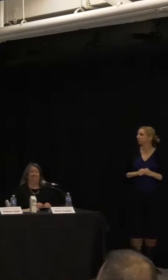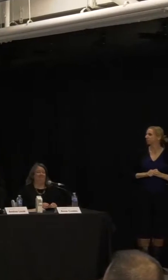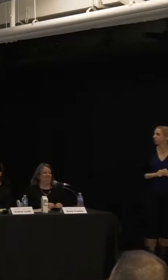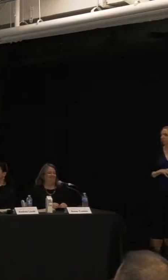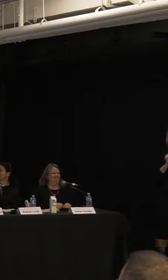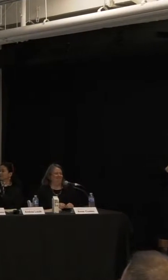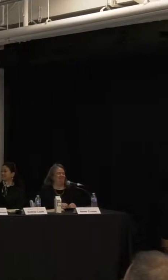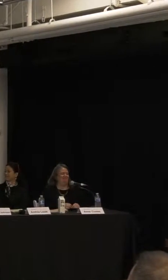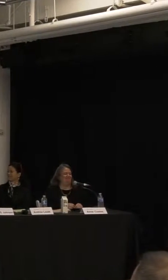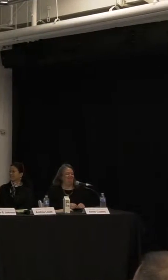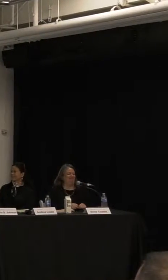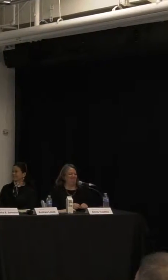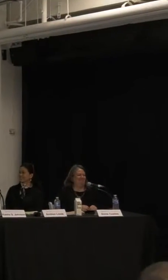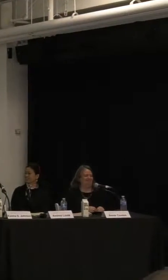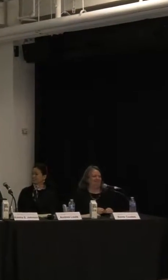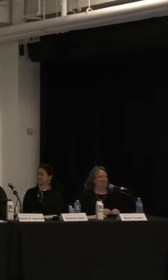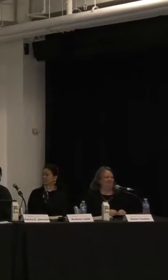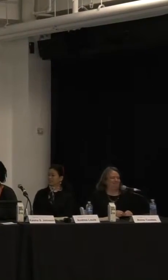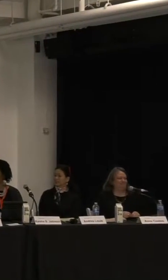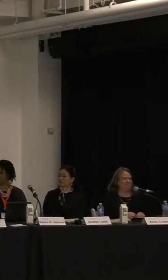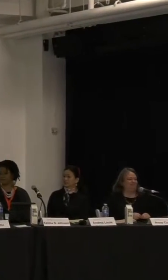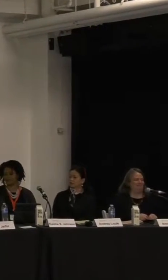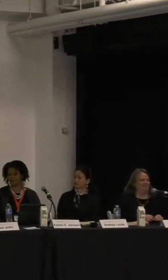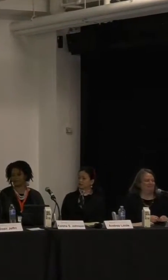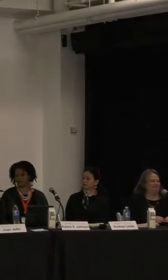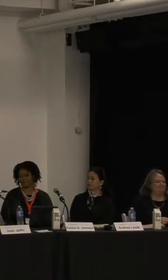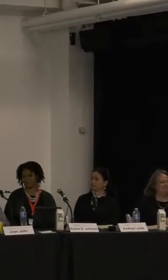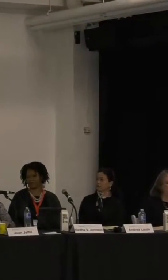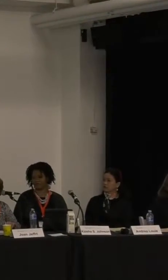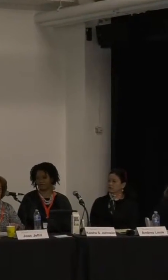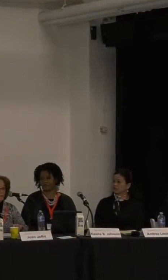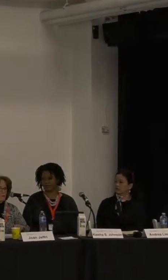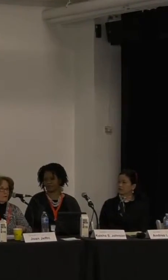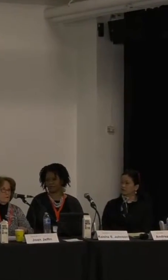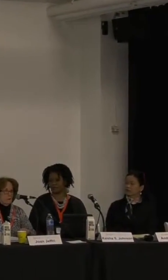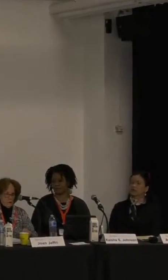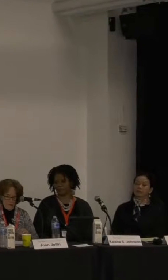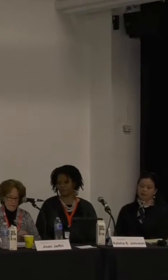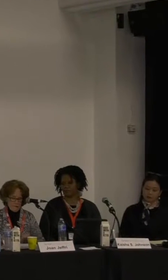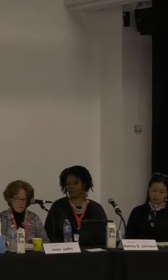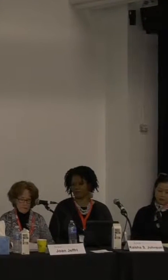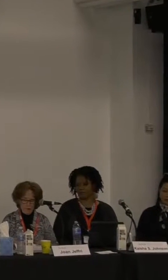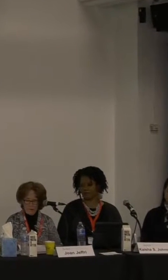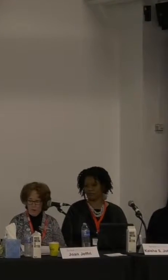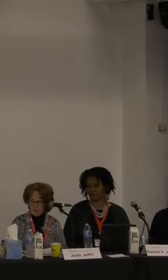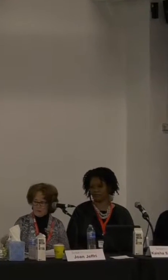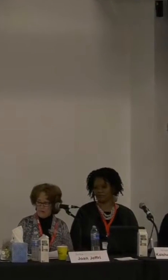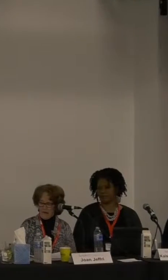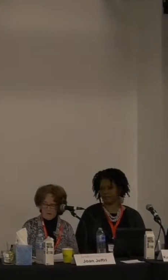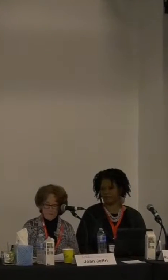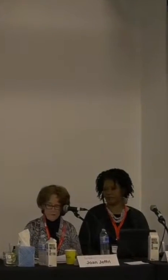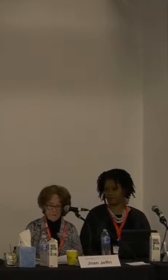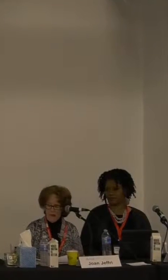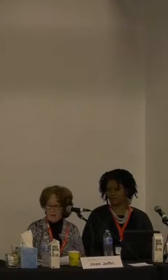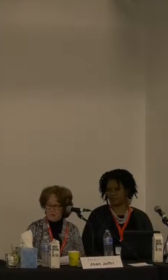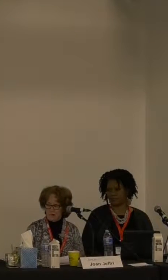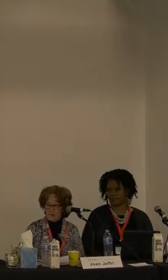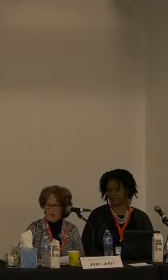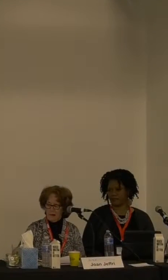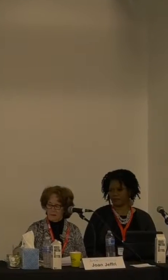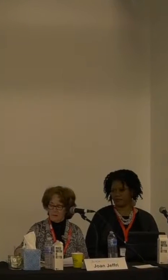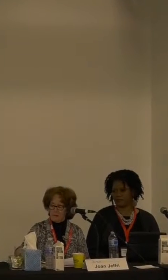It does. So my presentation is about the age cohort, research on older dancers